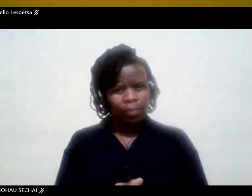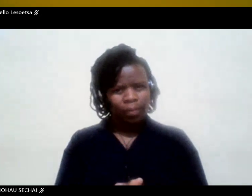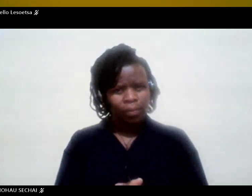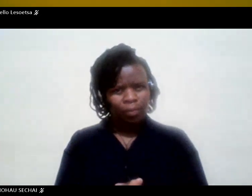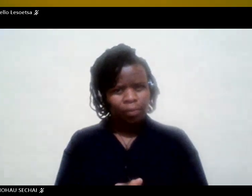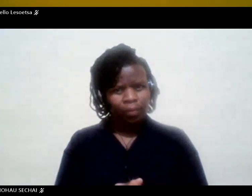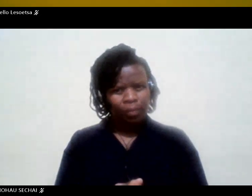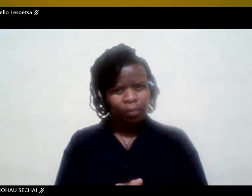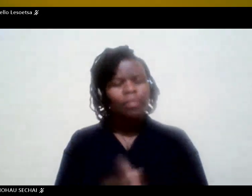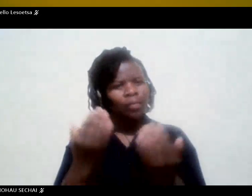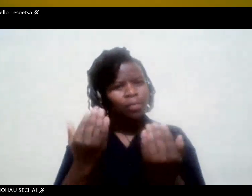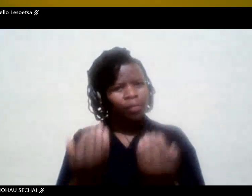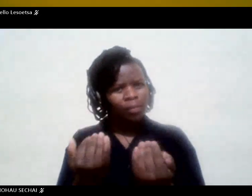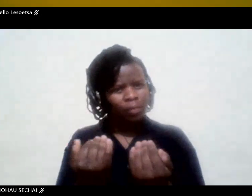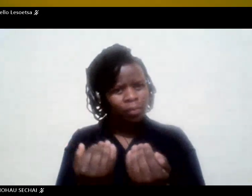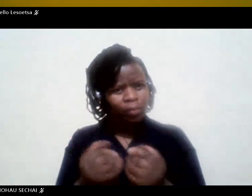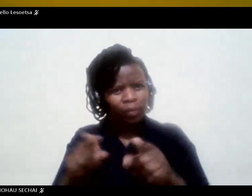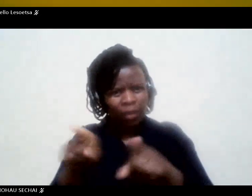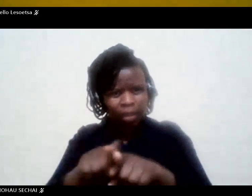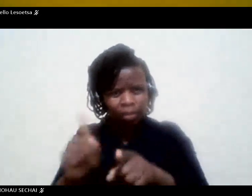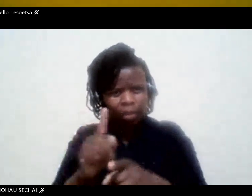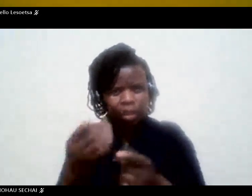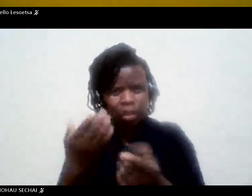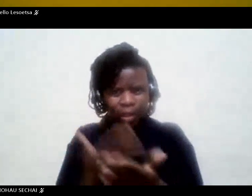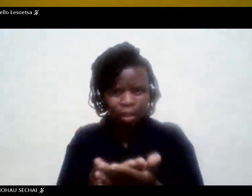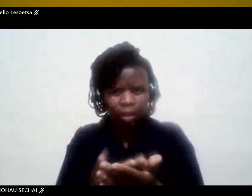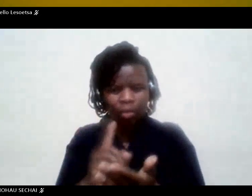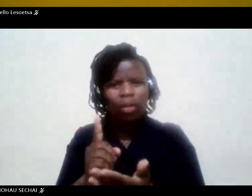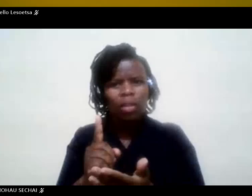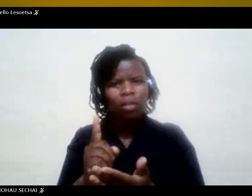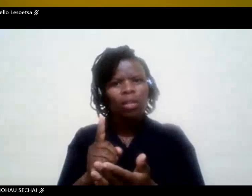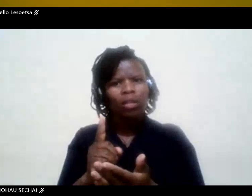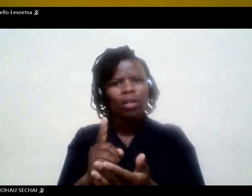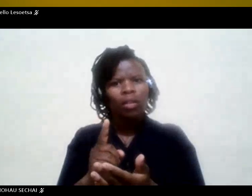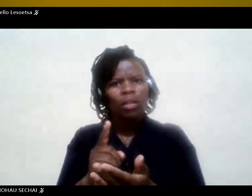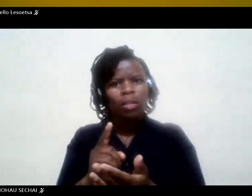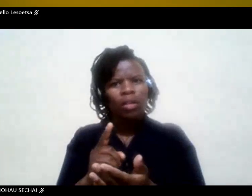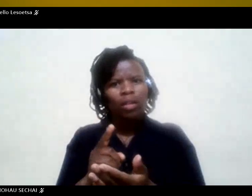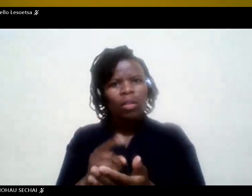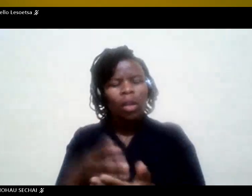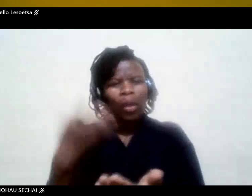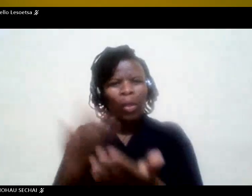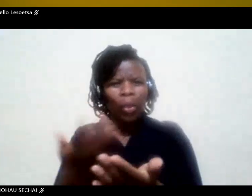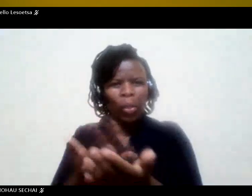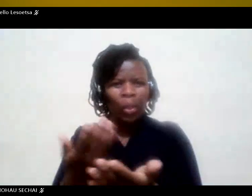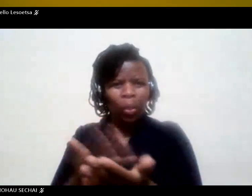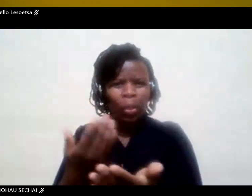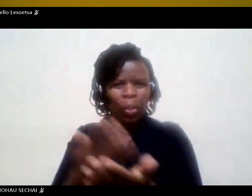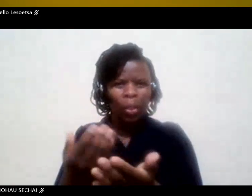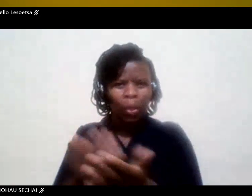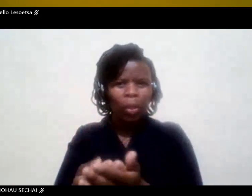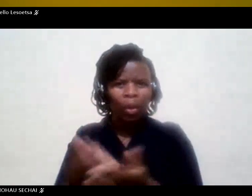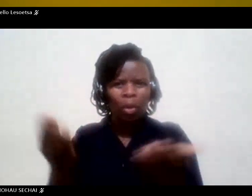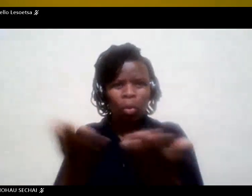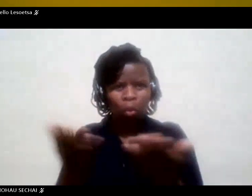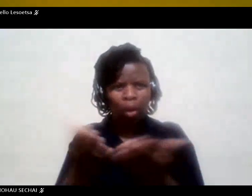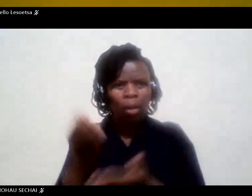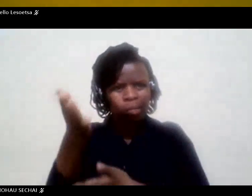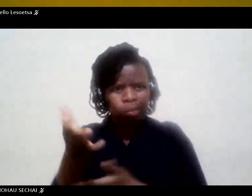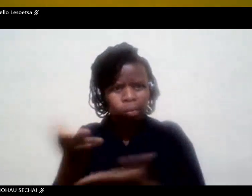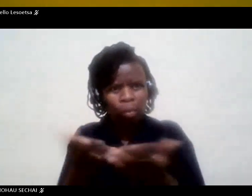to put the garbage cans on the pathway, which sighted people will be able to see and